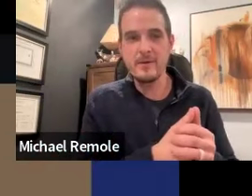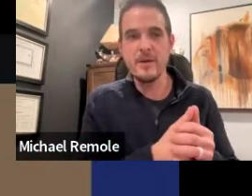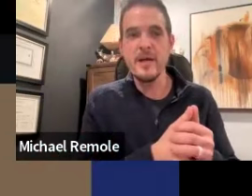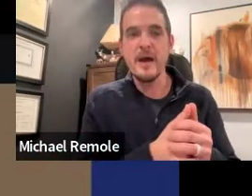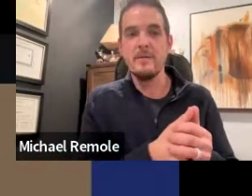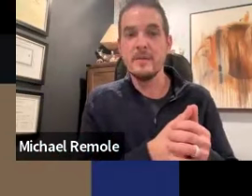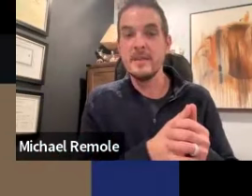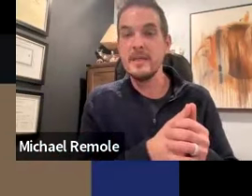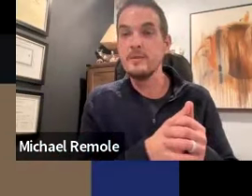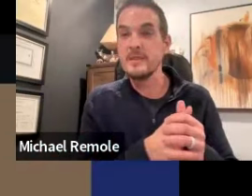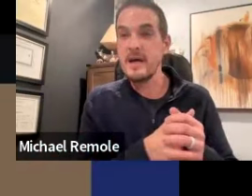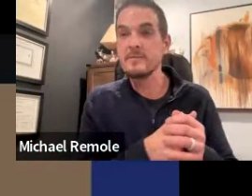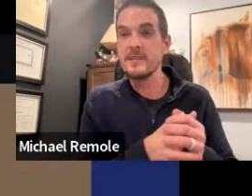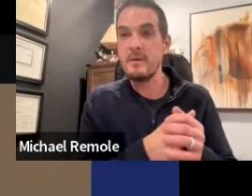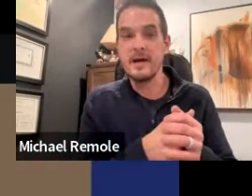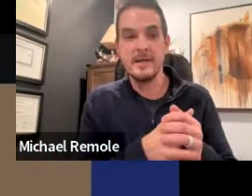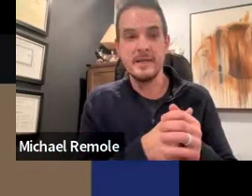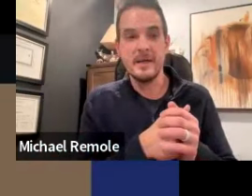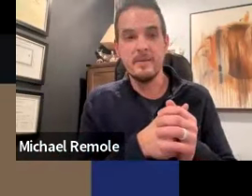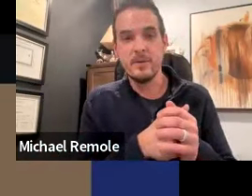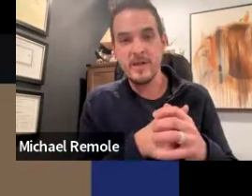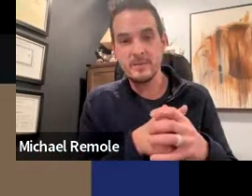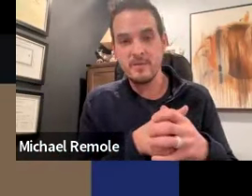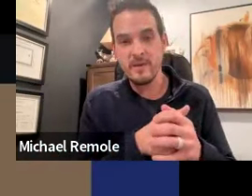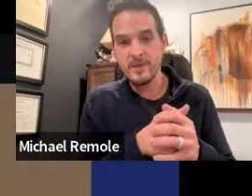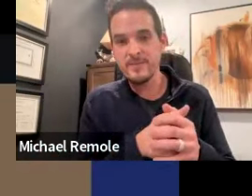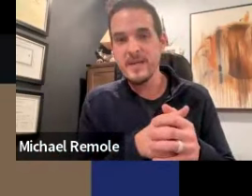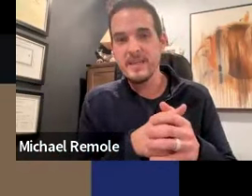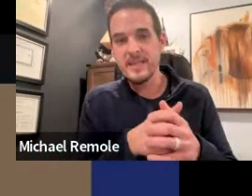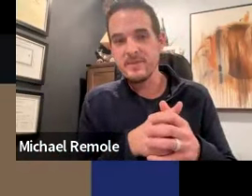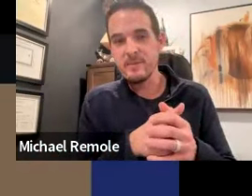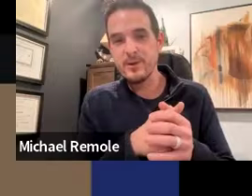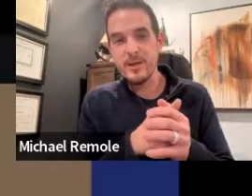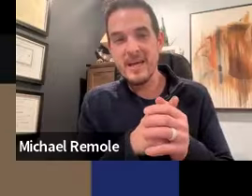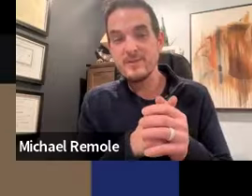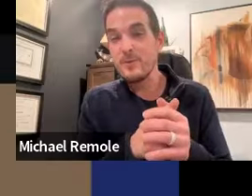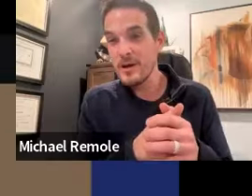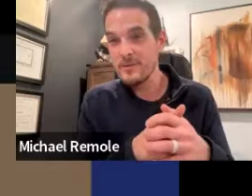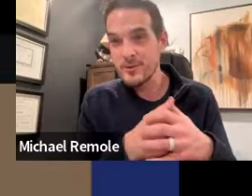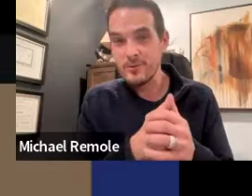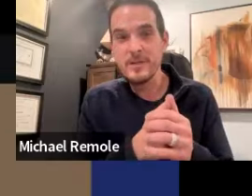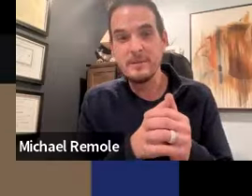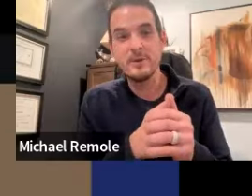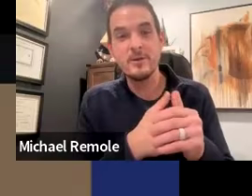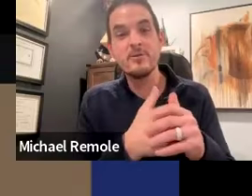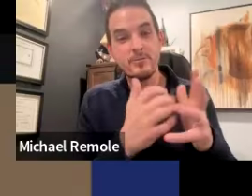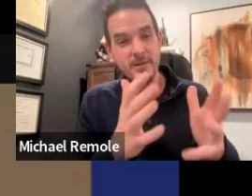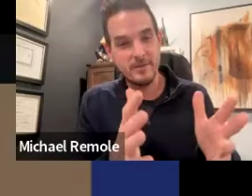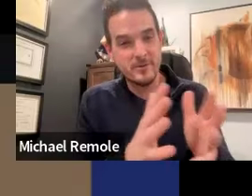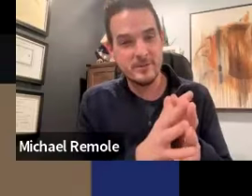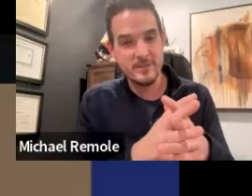forth pattern, he was adopted by the respite family. This family unit has 4 other children. I'm